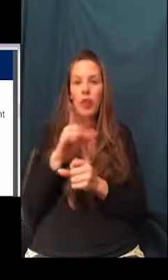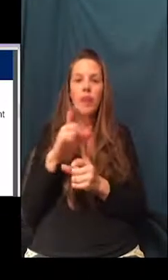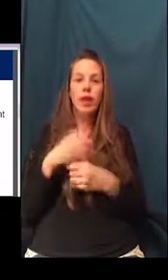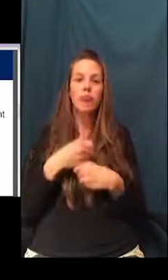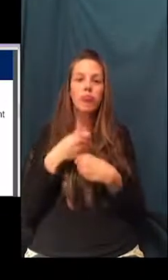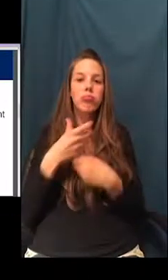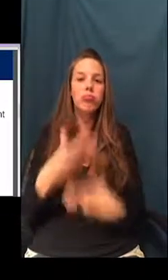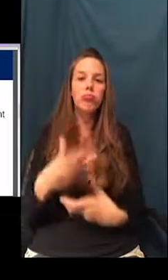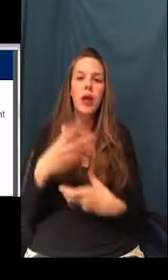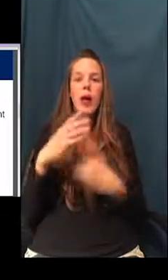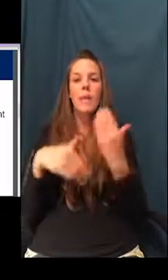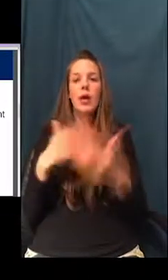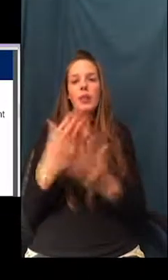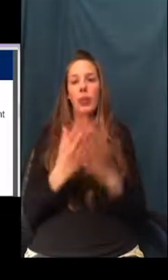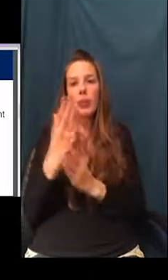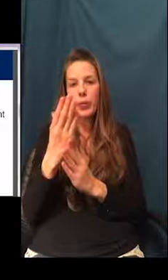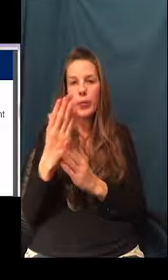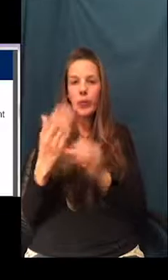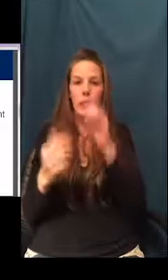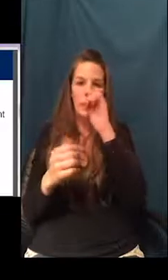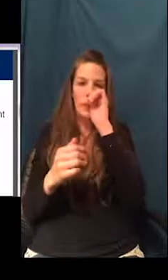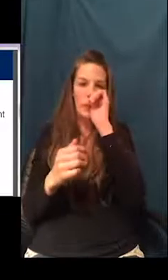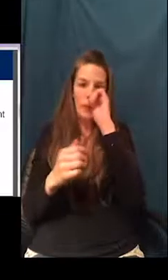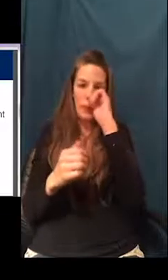and processing through